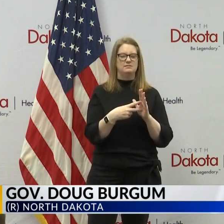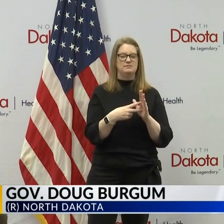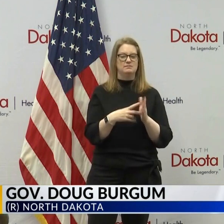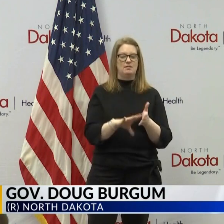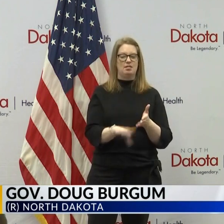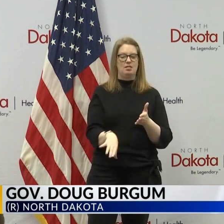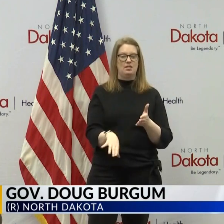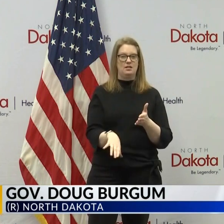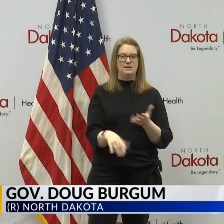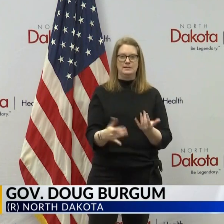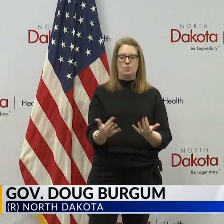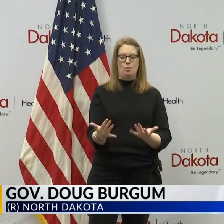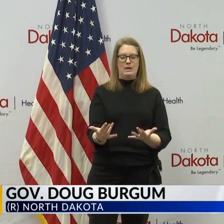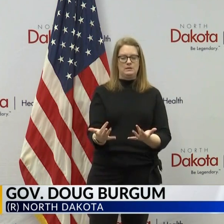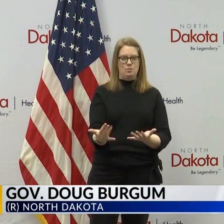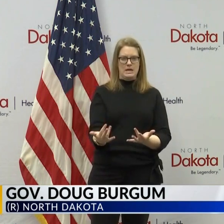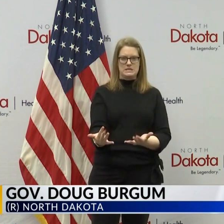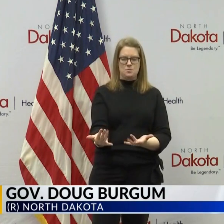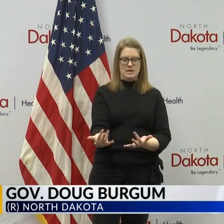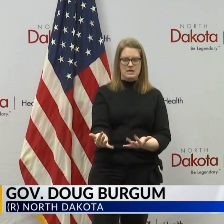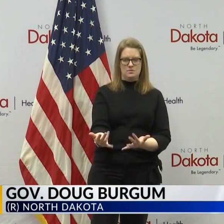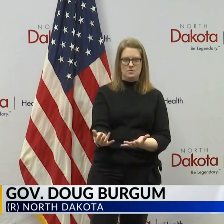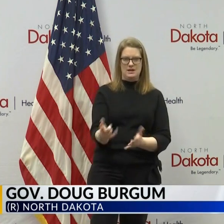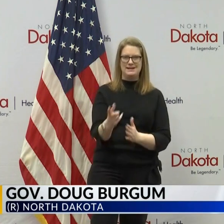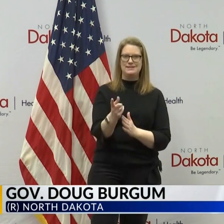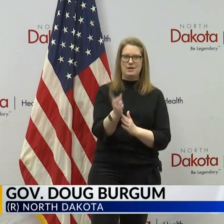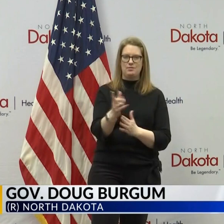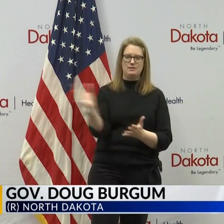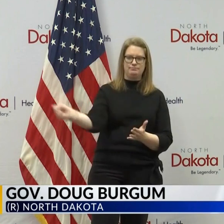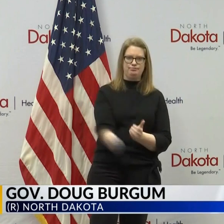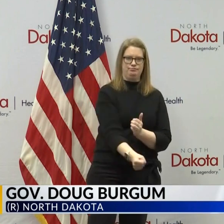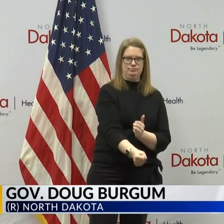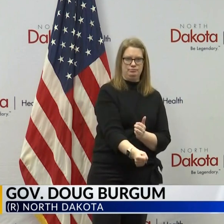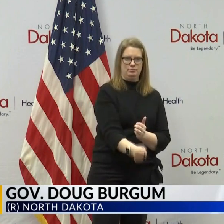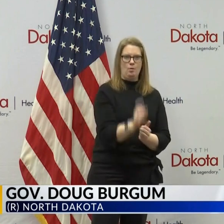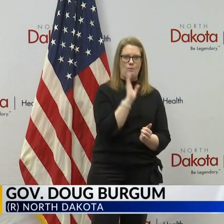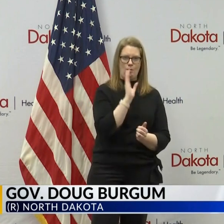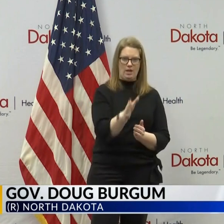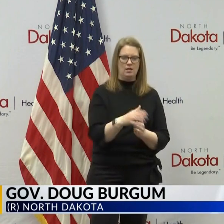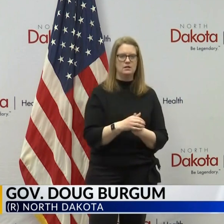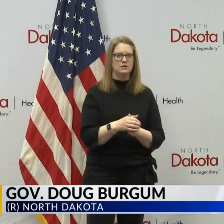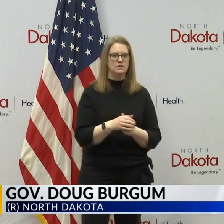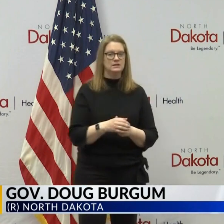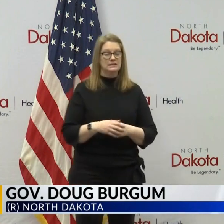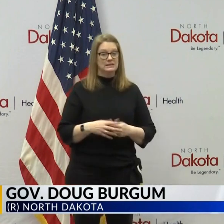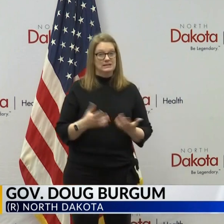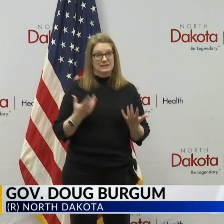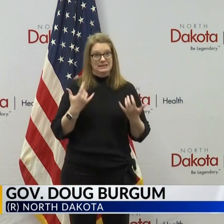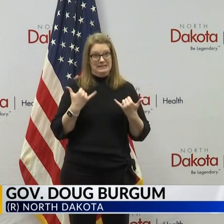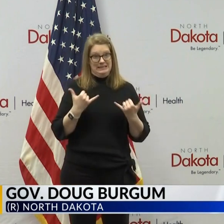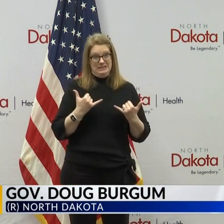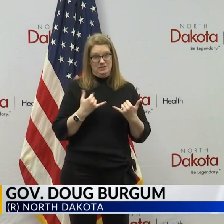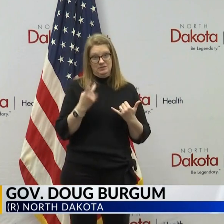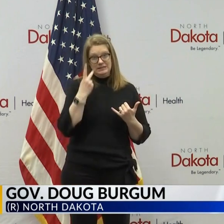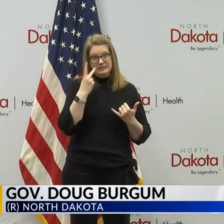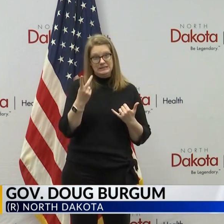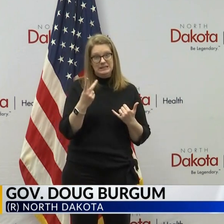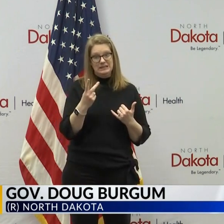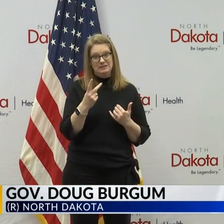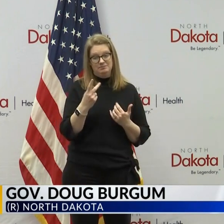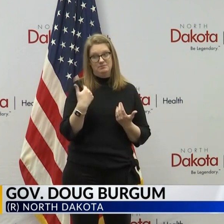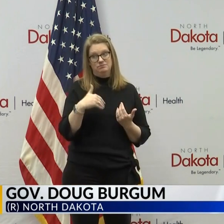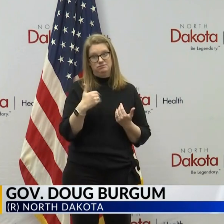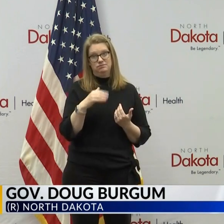have you back as soon as we can. I think the incentive for many organizations right now when they see the robust